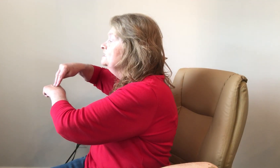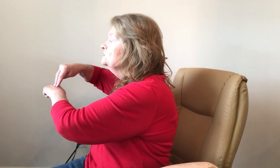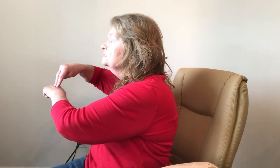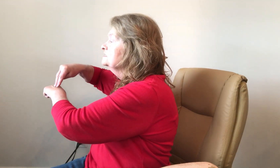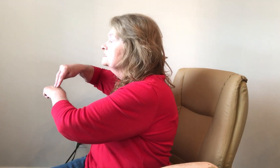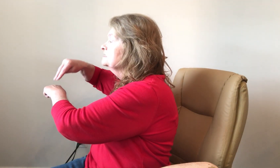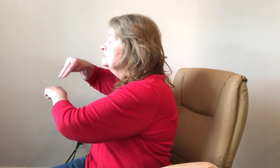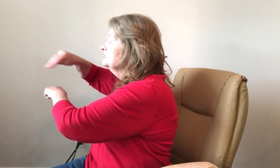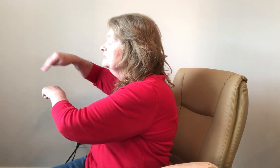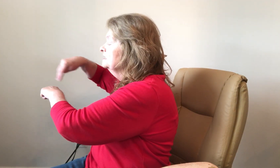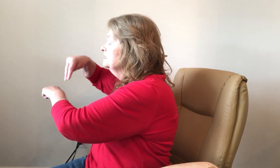Nations.